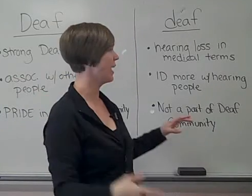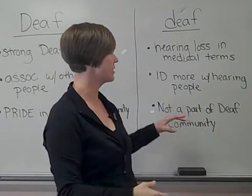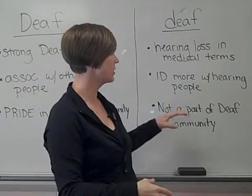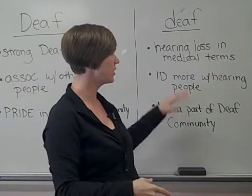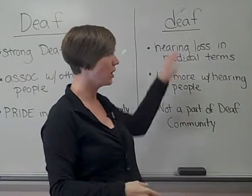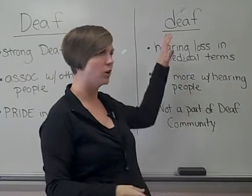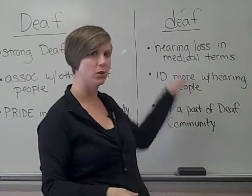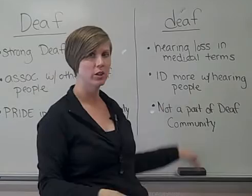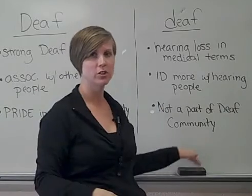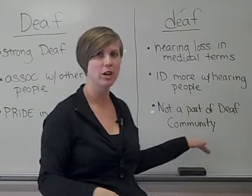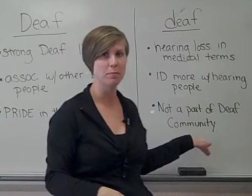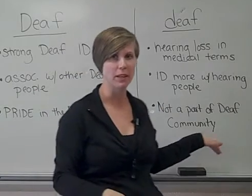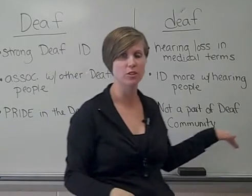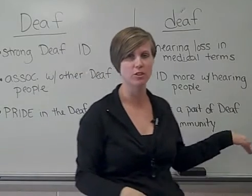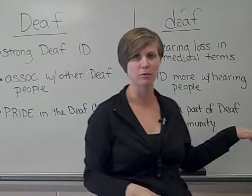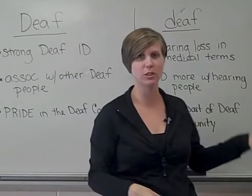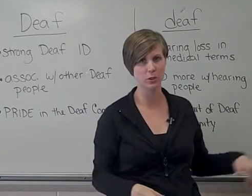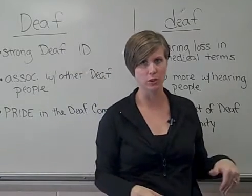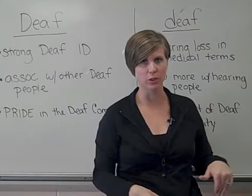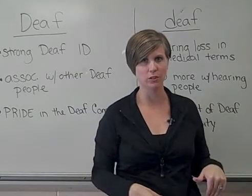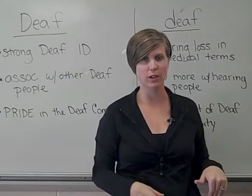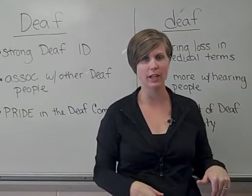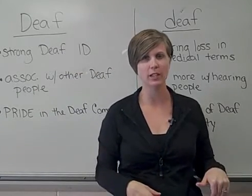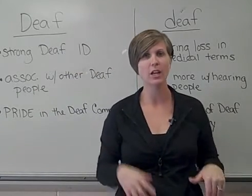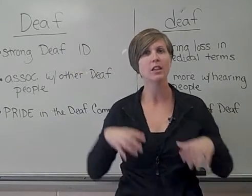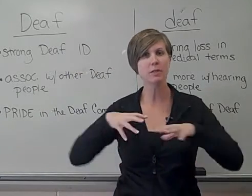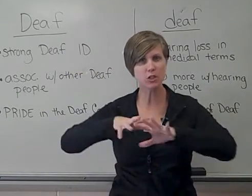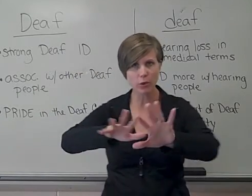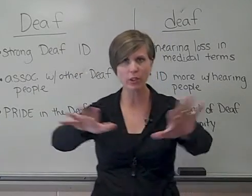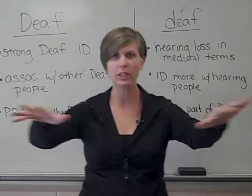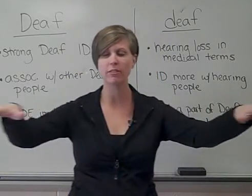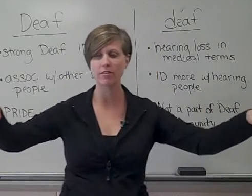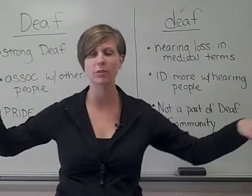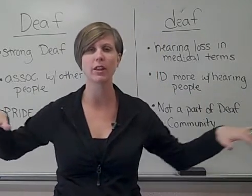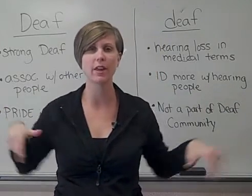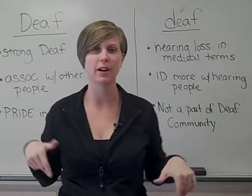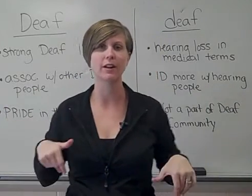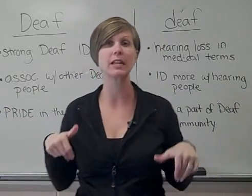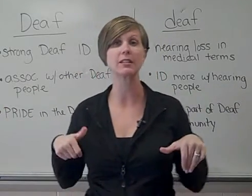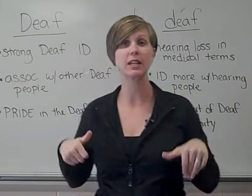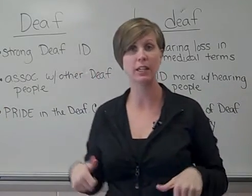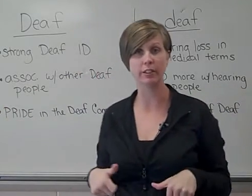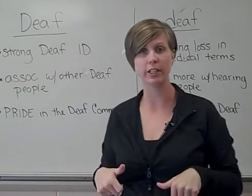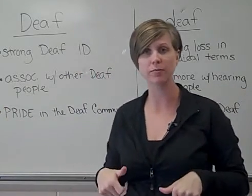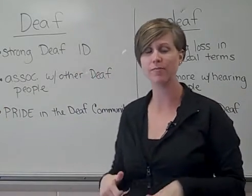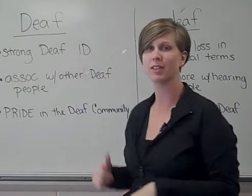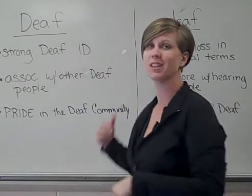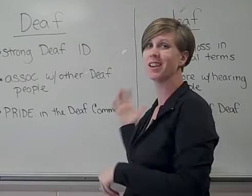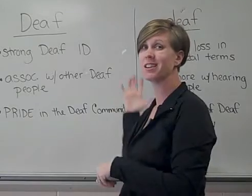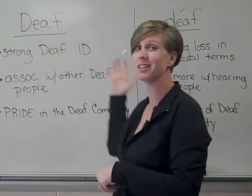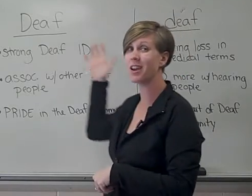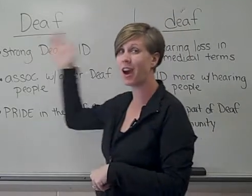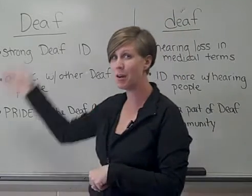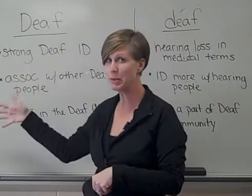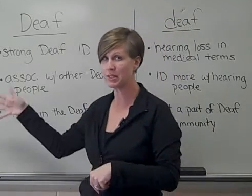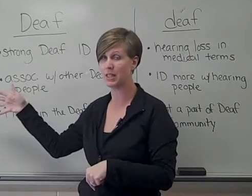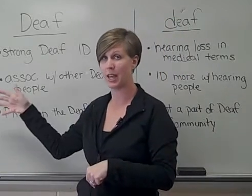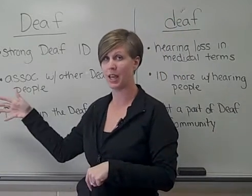that go to a mainstream school, right? The majority of everyone there is hearing. And on the opposite